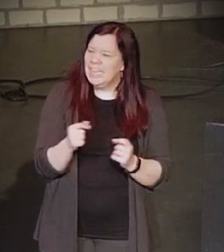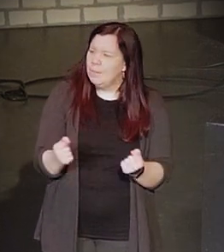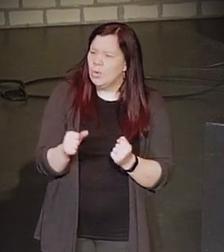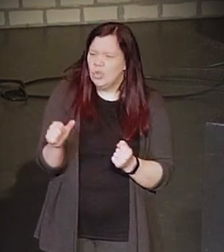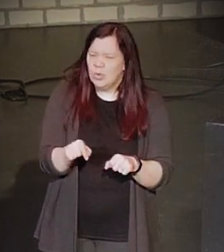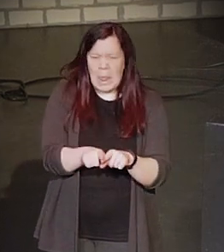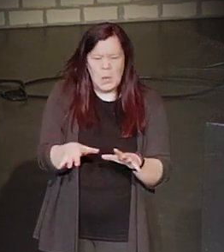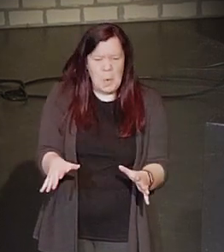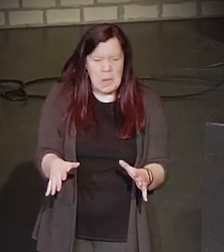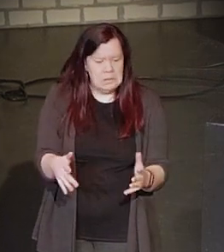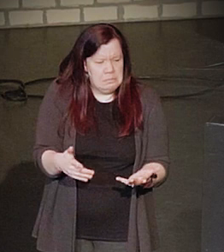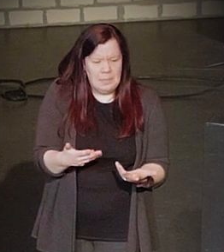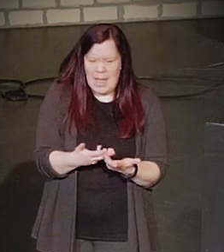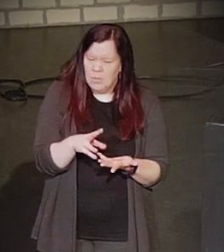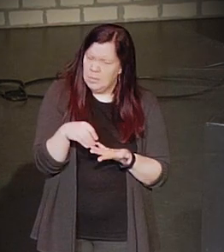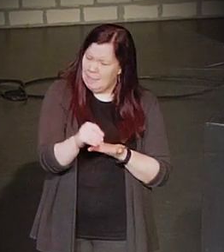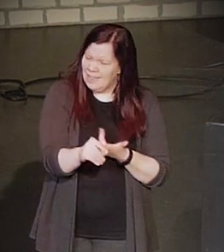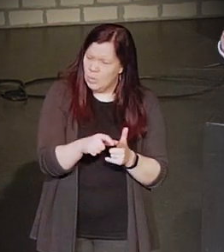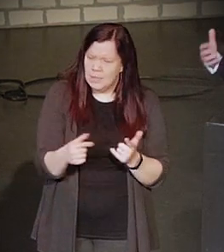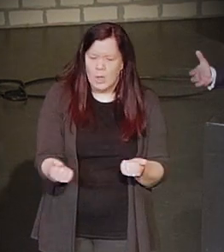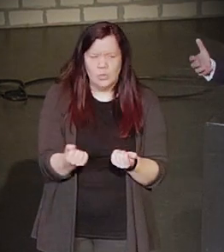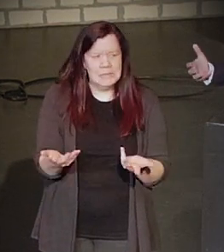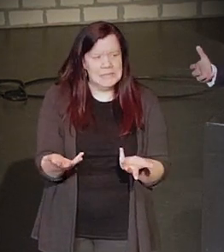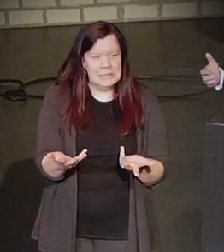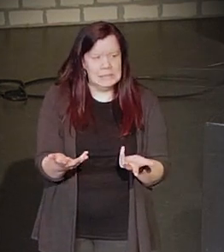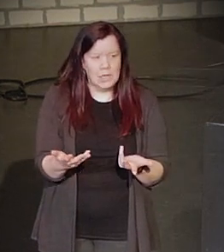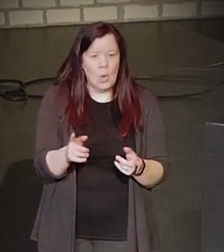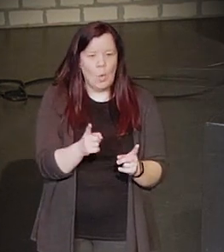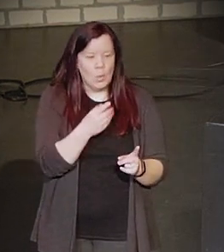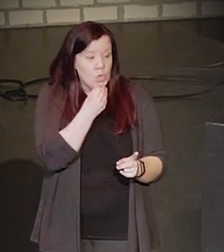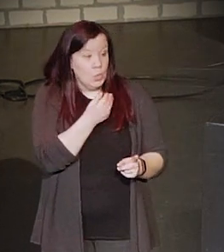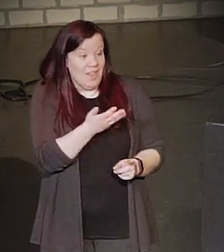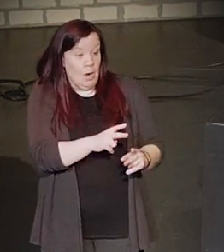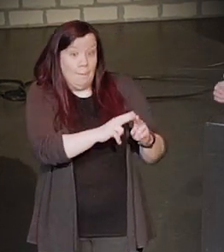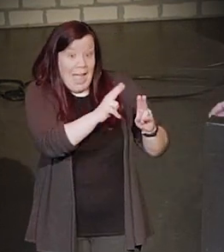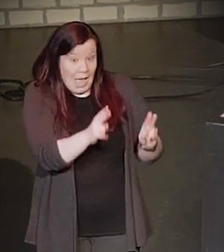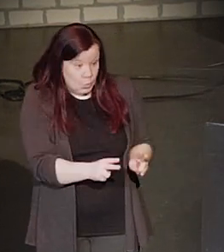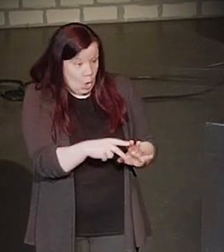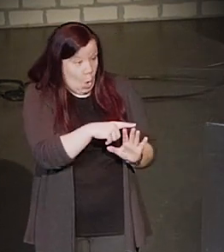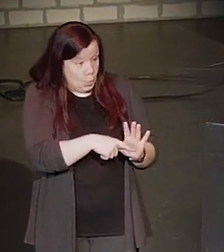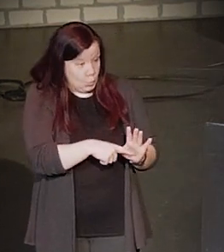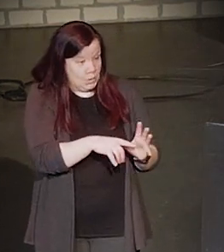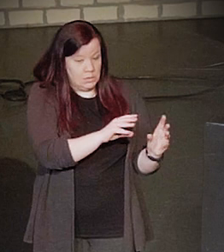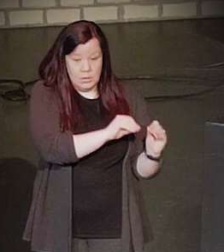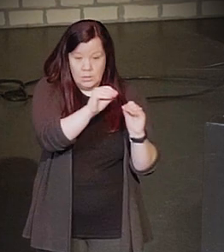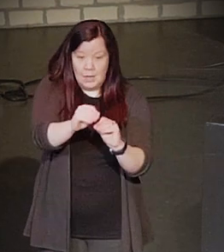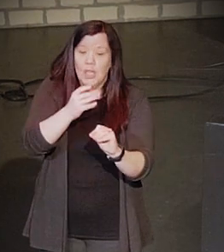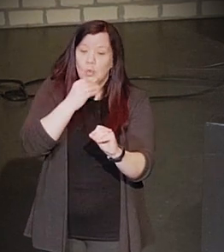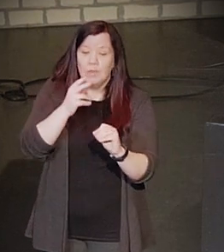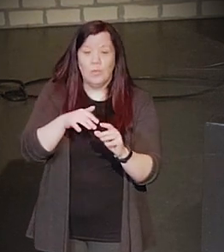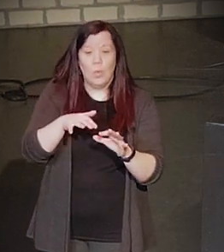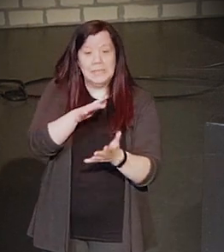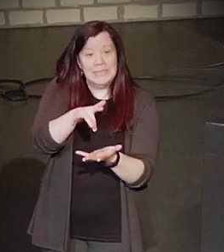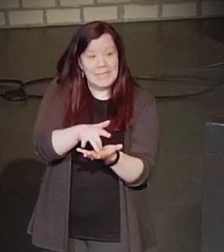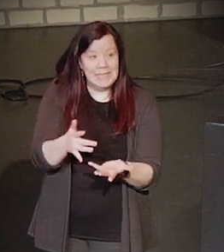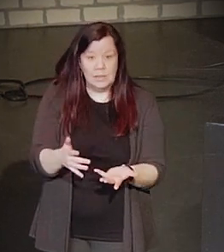work? How do we fund democracy? What can we take from the oikos and actually use it at the level of the polis? Are the people